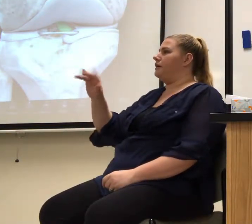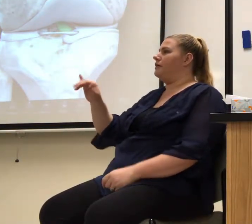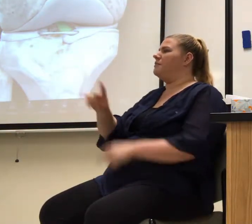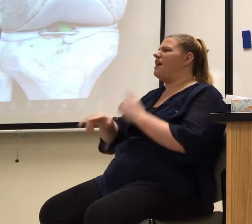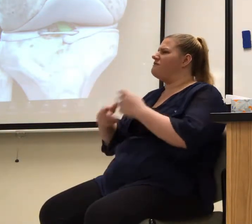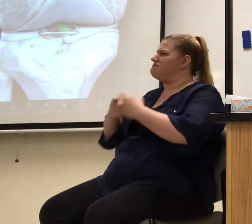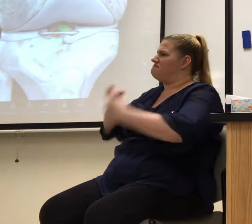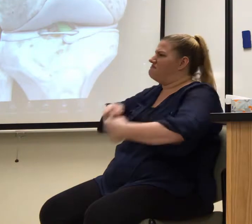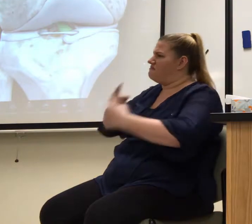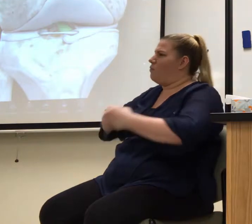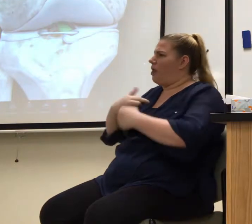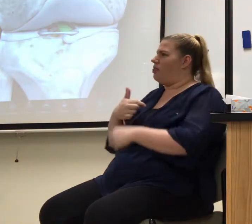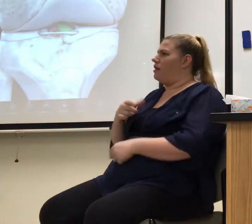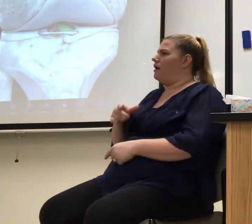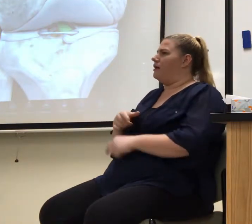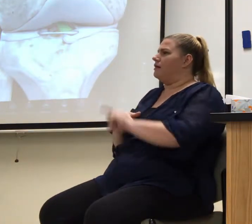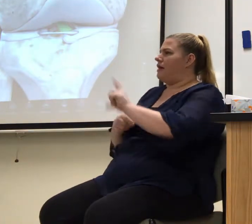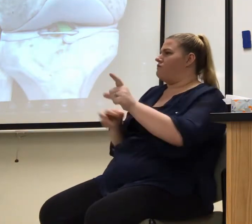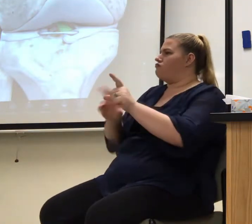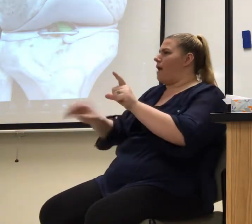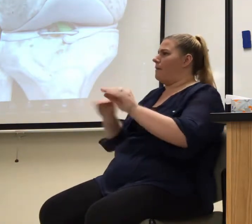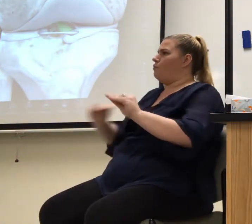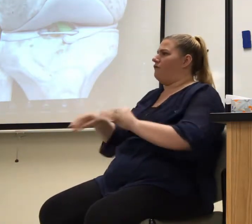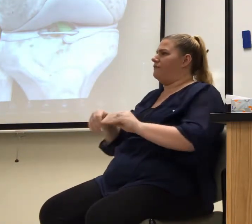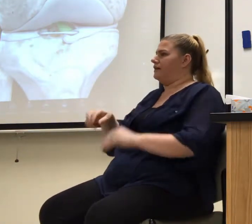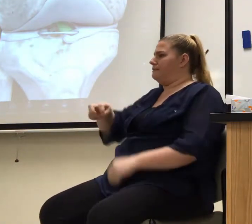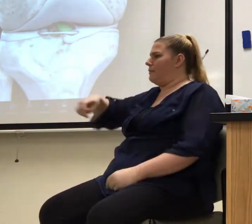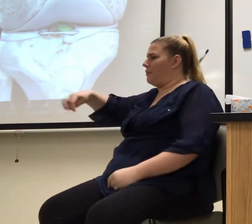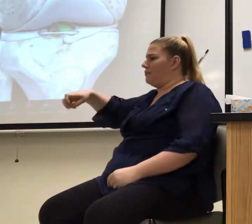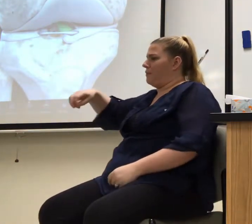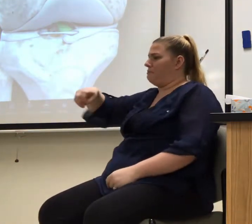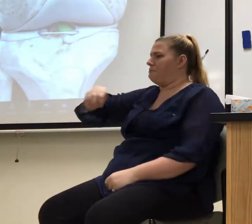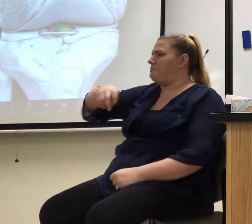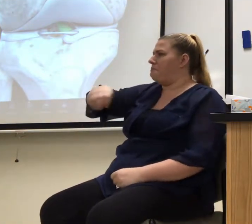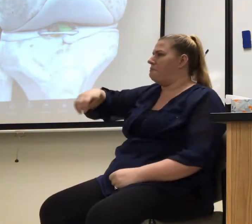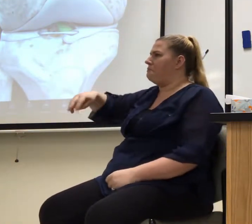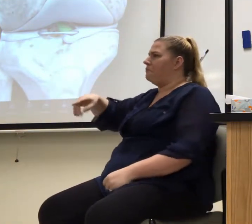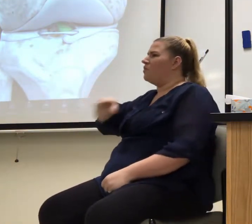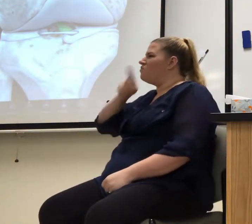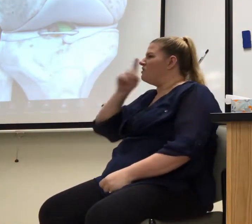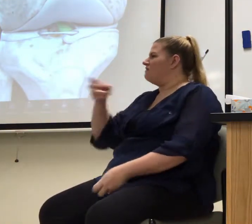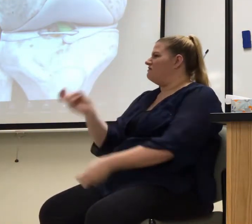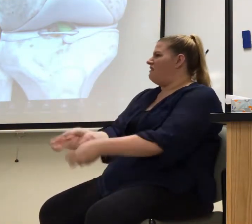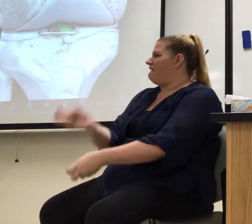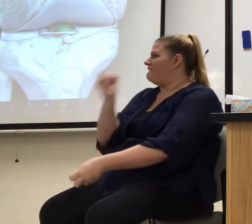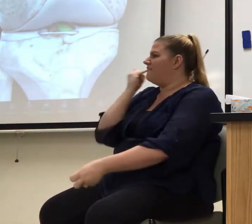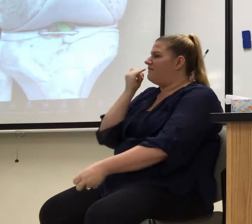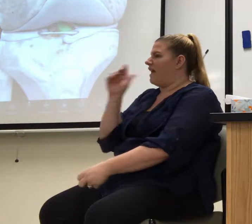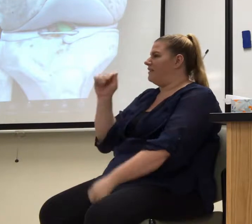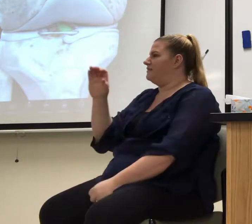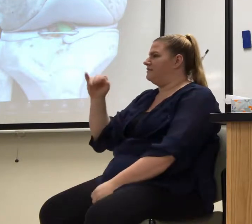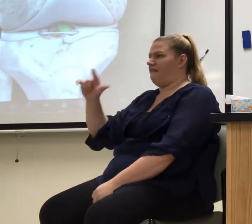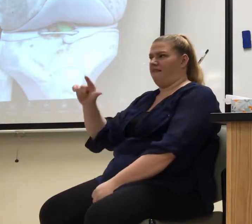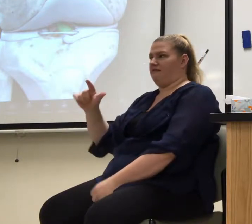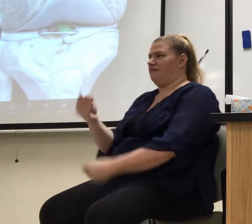those side-to-side movements are really tough if the ACL is not there.